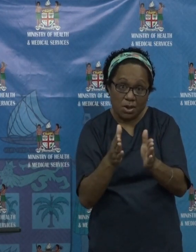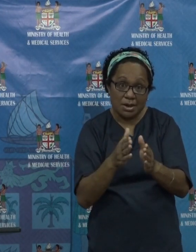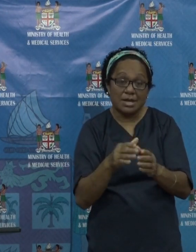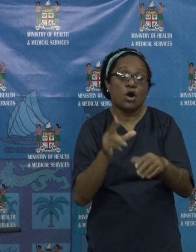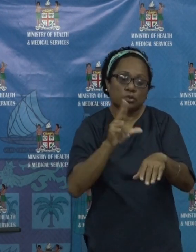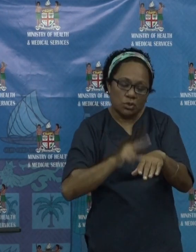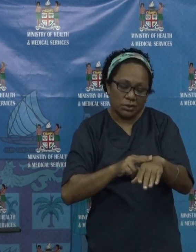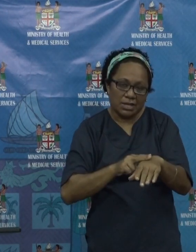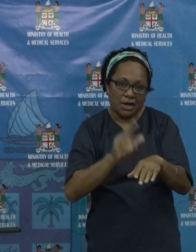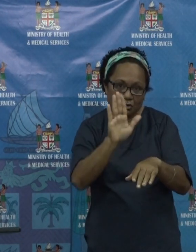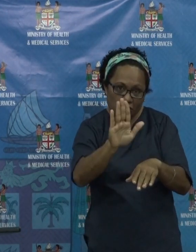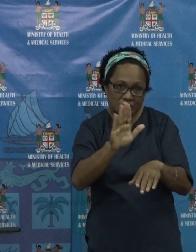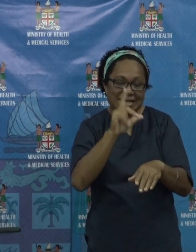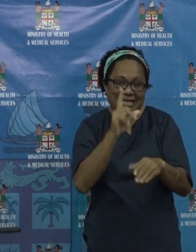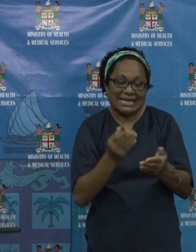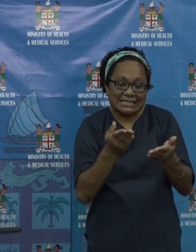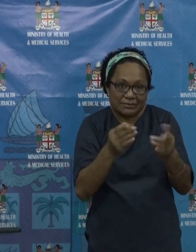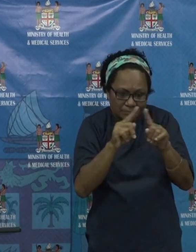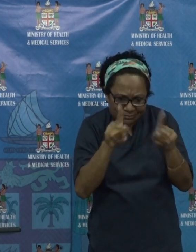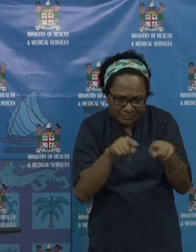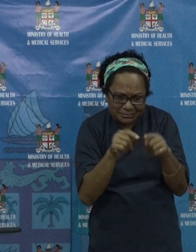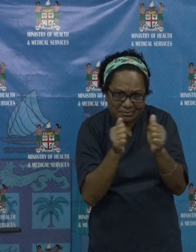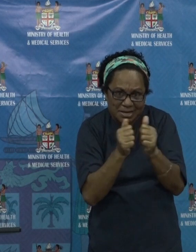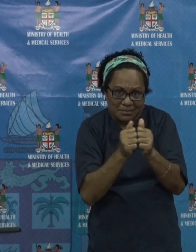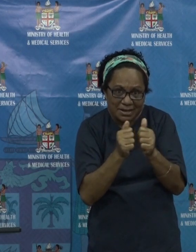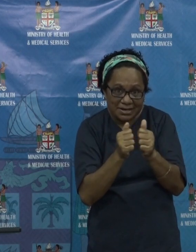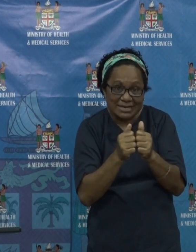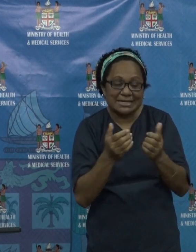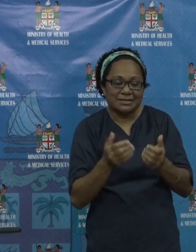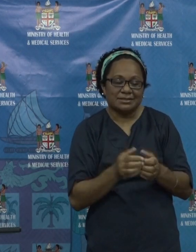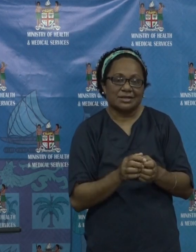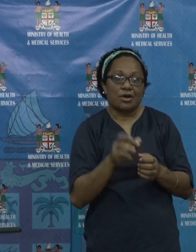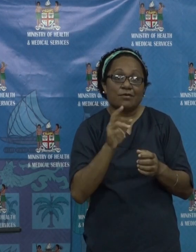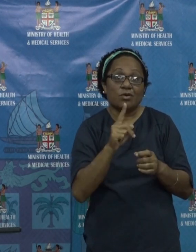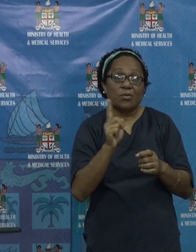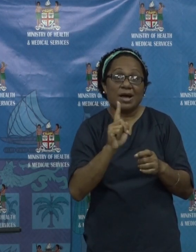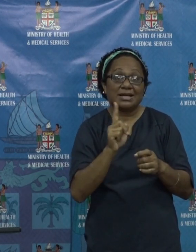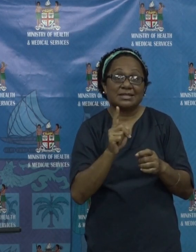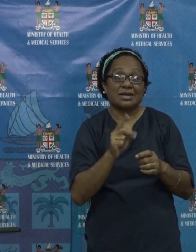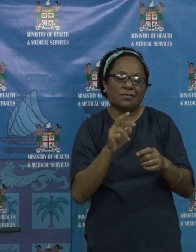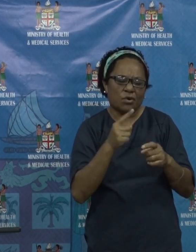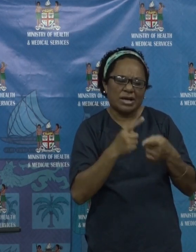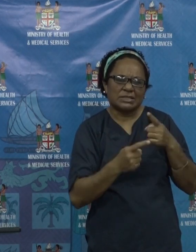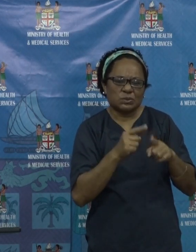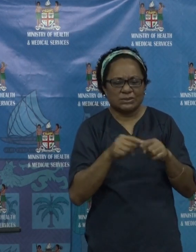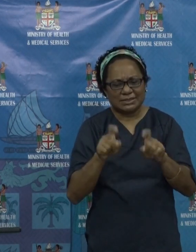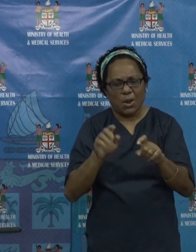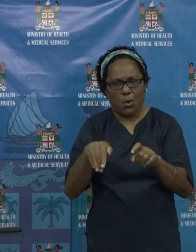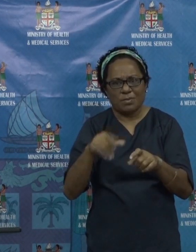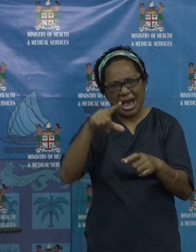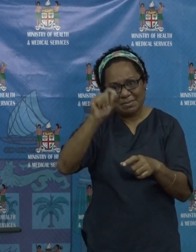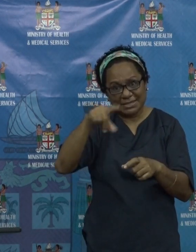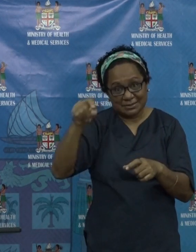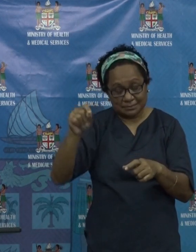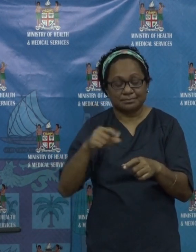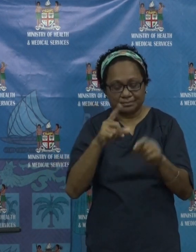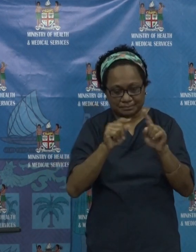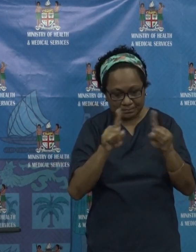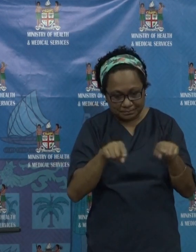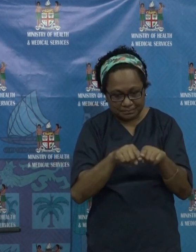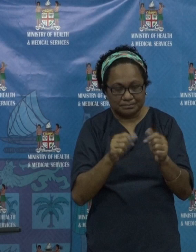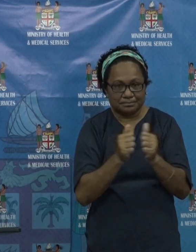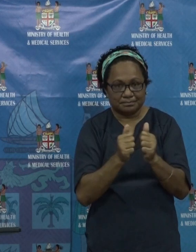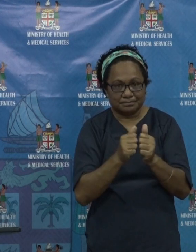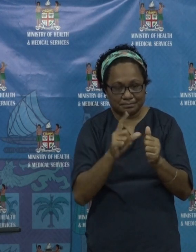certificate to cover you for the period of your self-isolation. Outside these areas, we encourage members